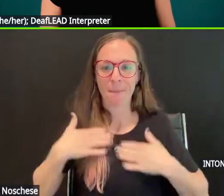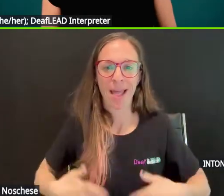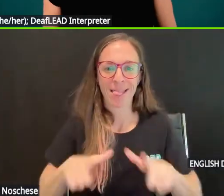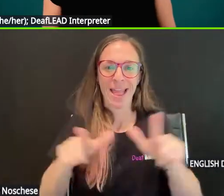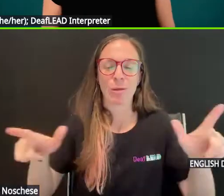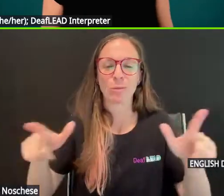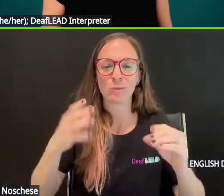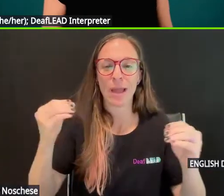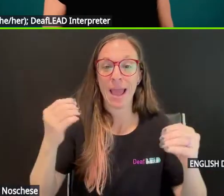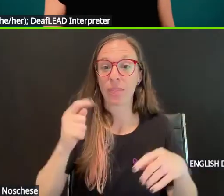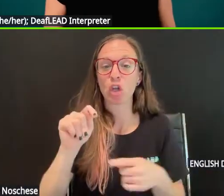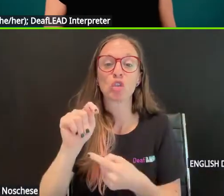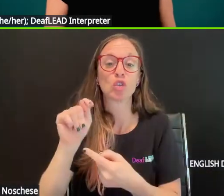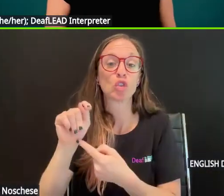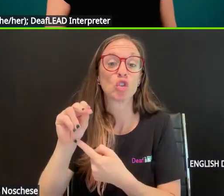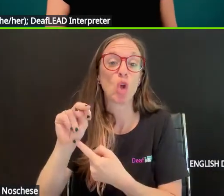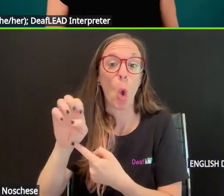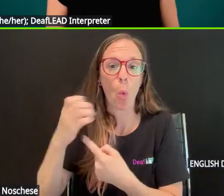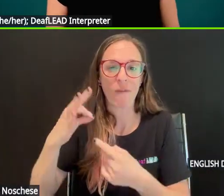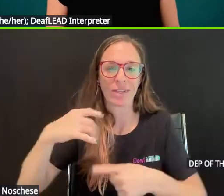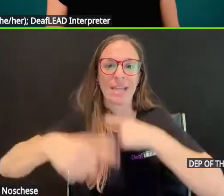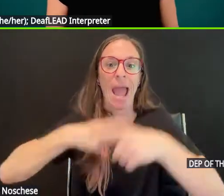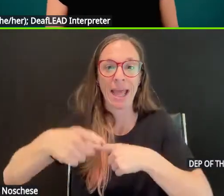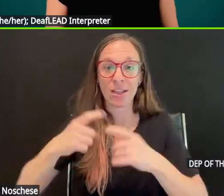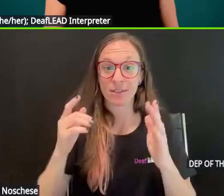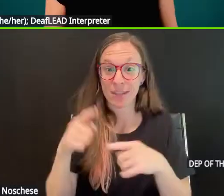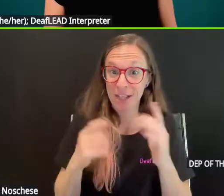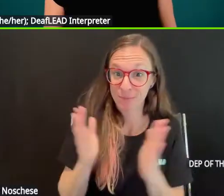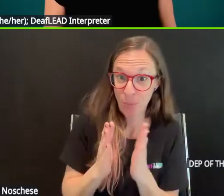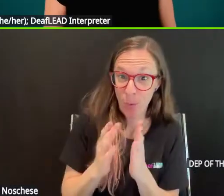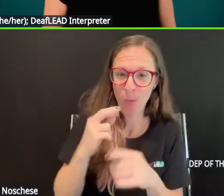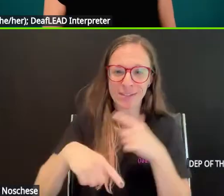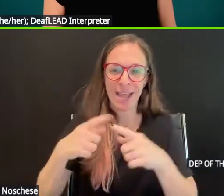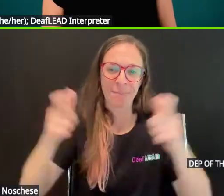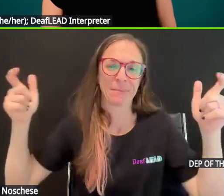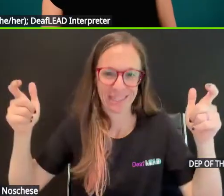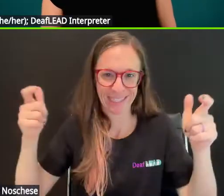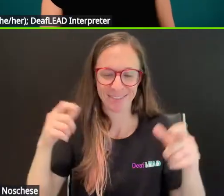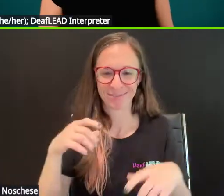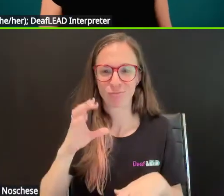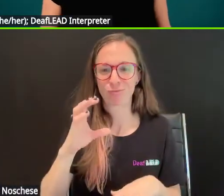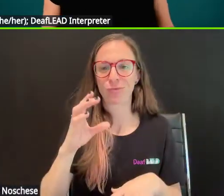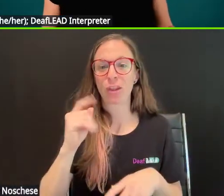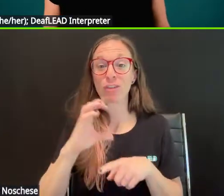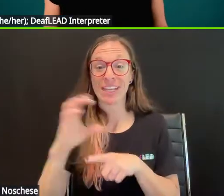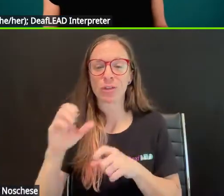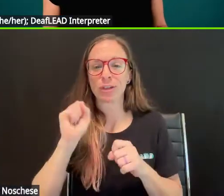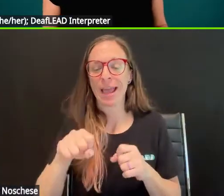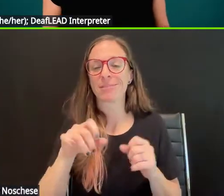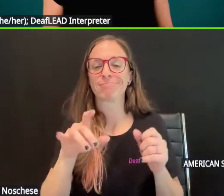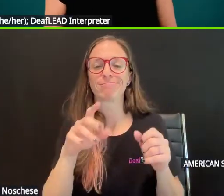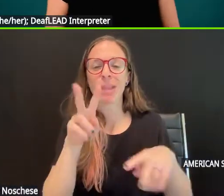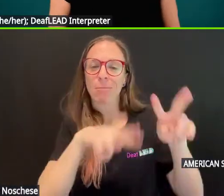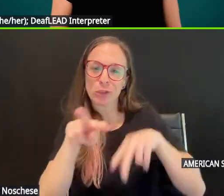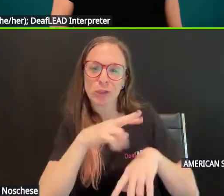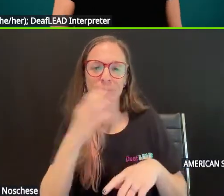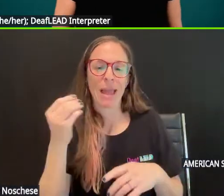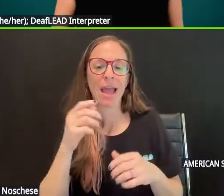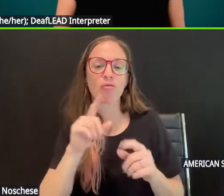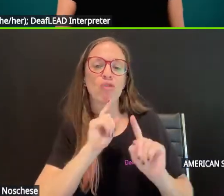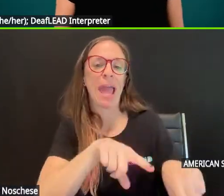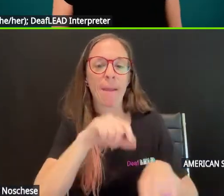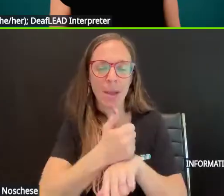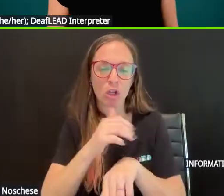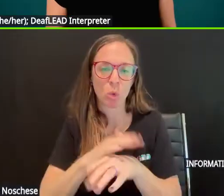We can gauge the amount of intensity of sadness, the tone of their signing, whether it's a larger sign, a smaller